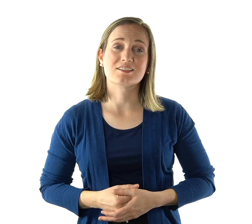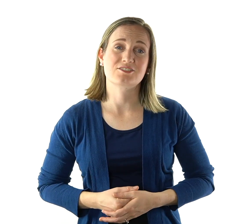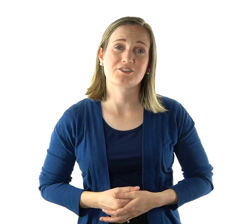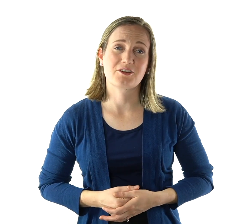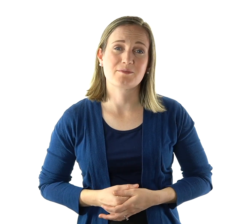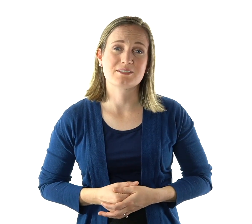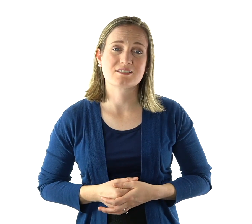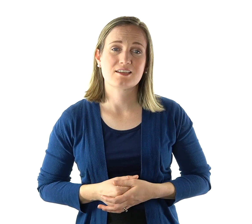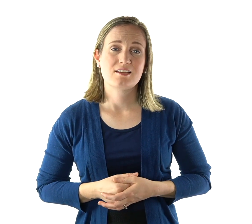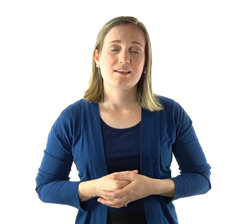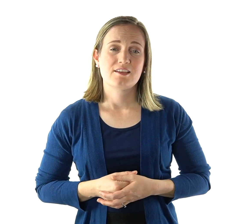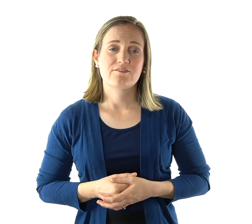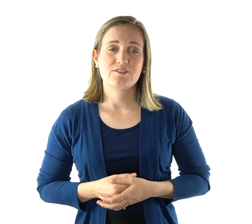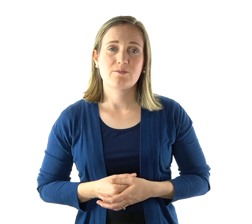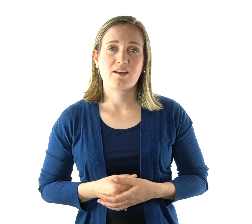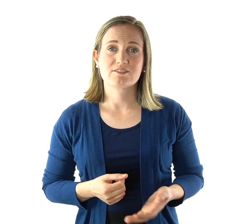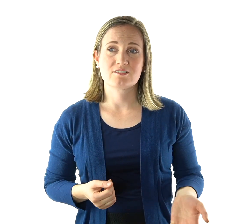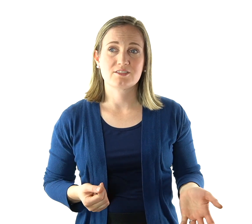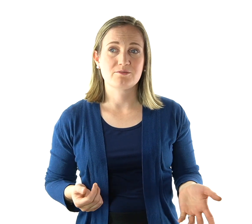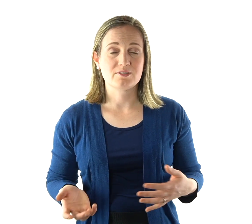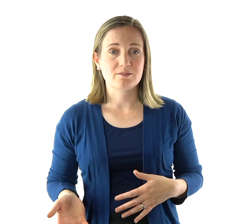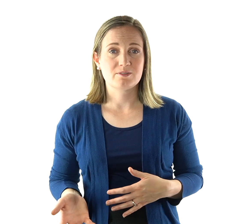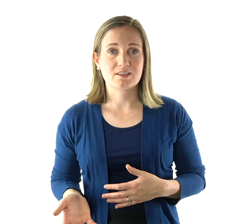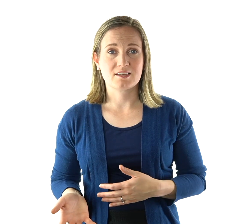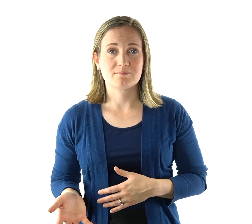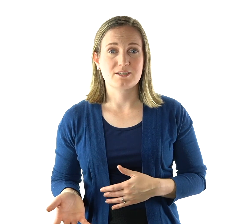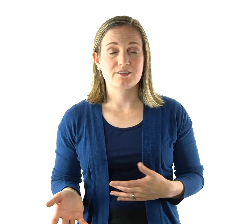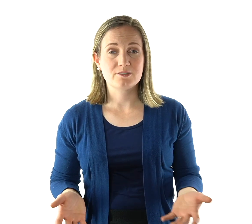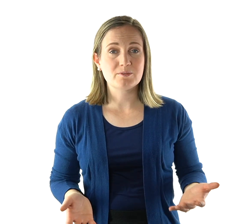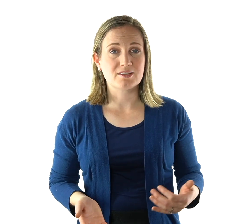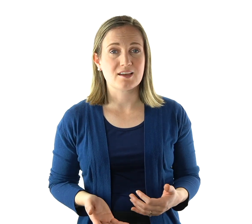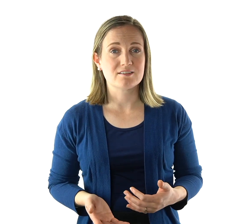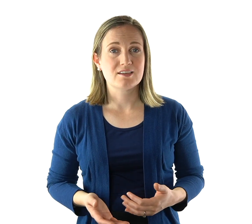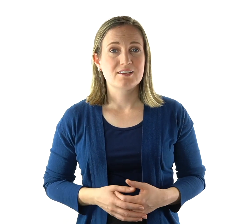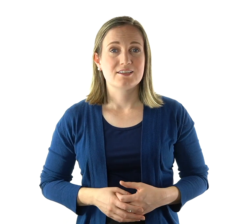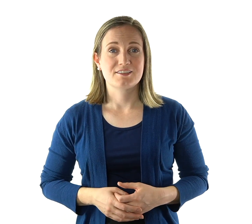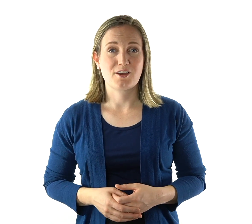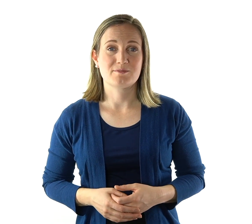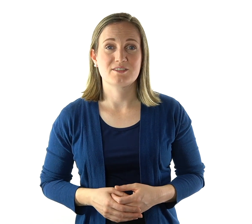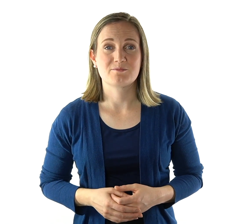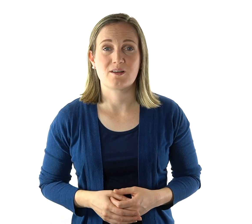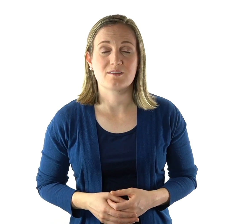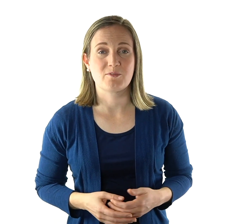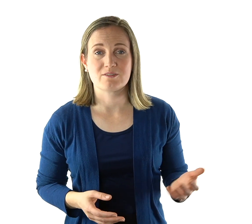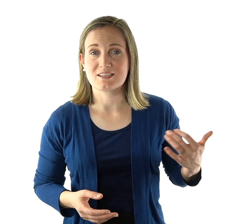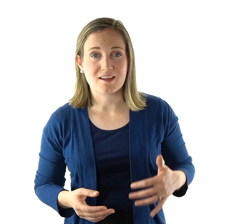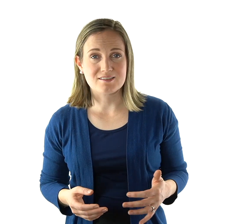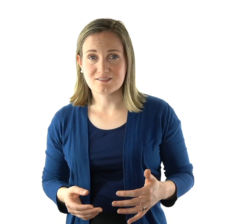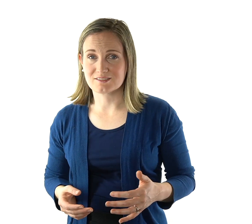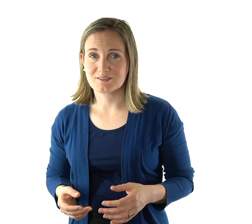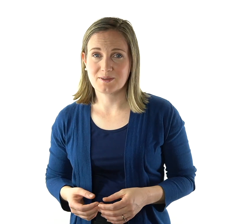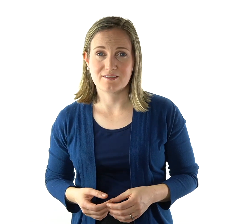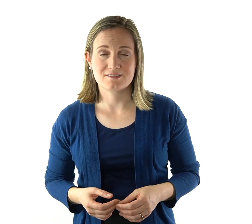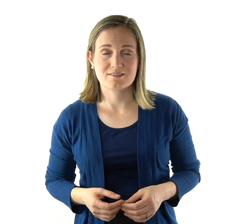answer your comments. If you have a song that you really would like me to do, put that in the comments as well. I'm always adding songs to my list of